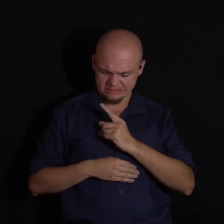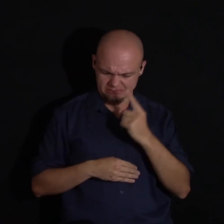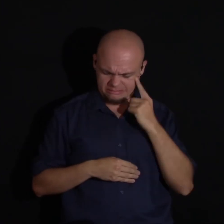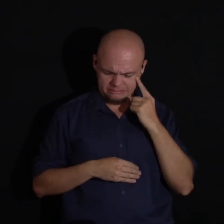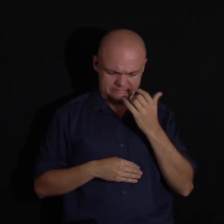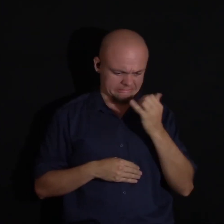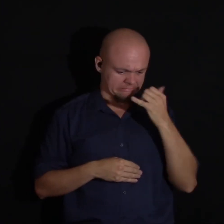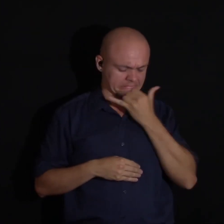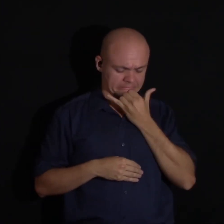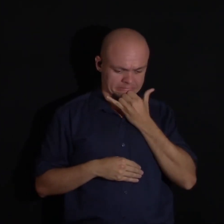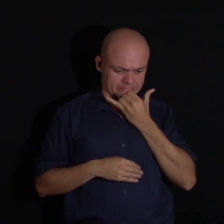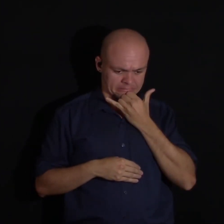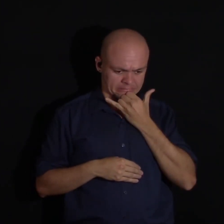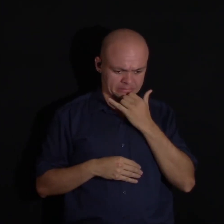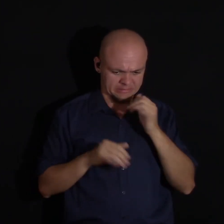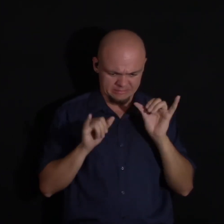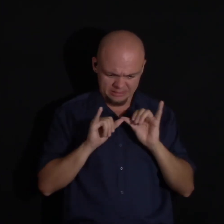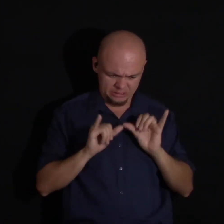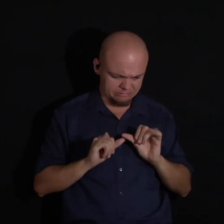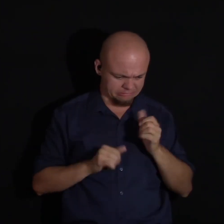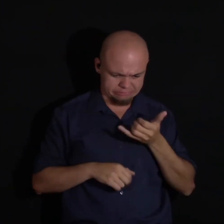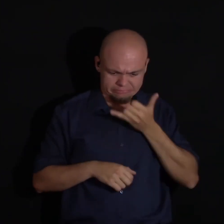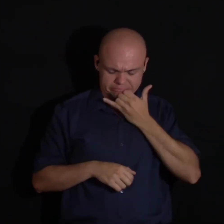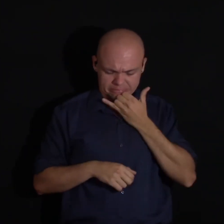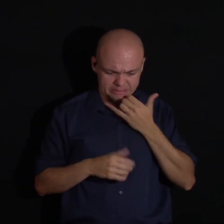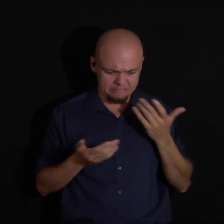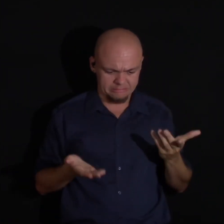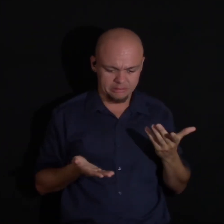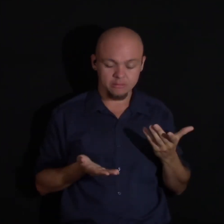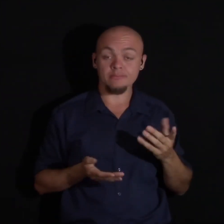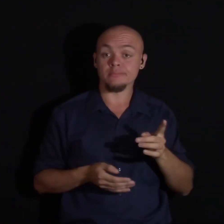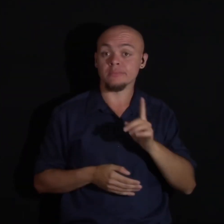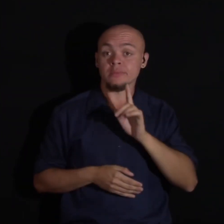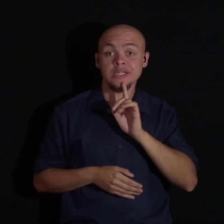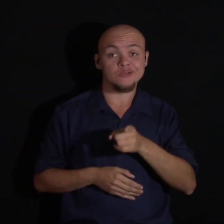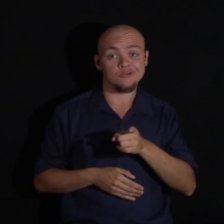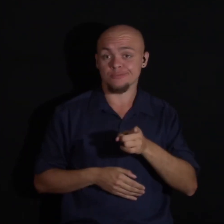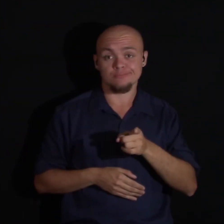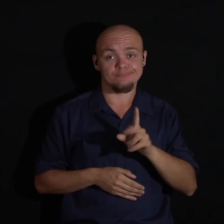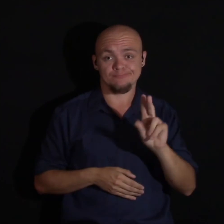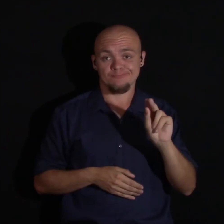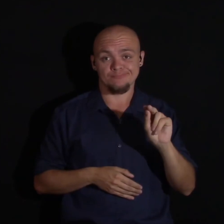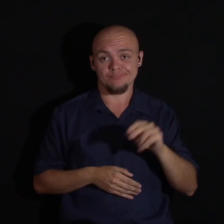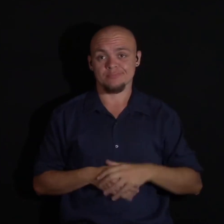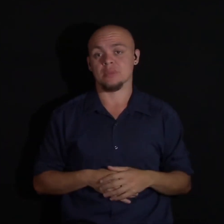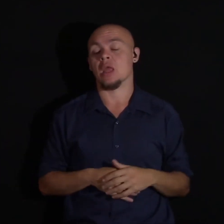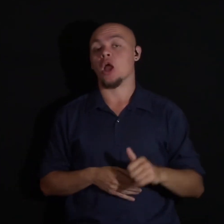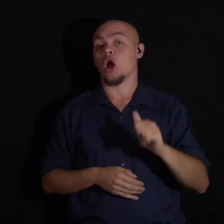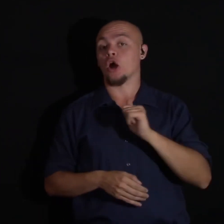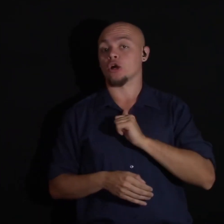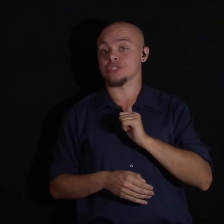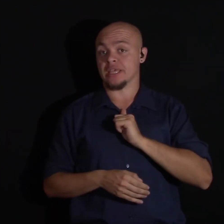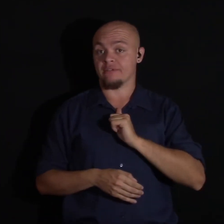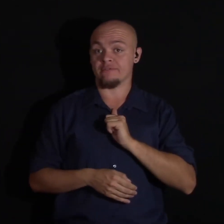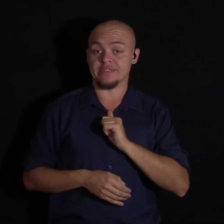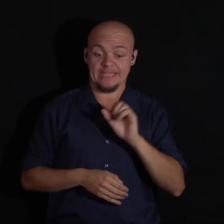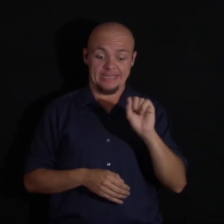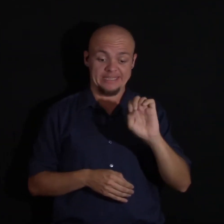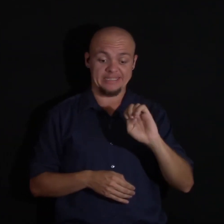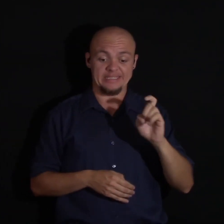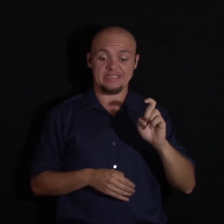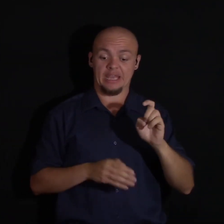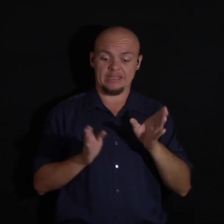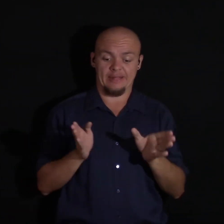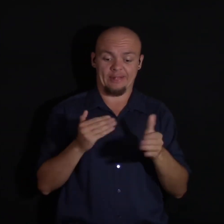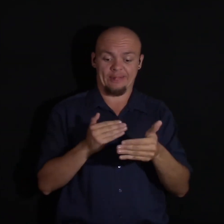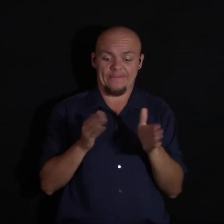and thinking we don't measure up. Nothing could be further from the truth. We have put ourselves and sex in a box that is simply